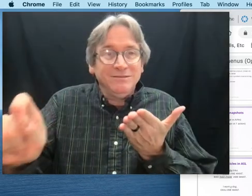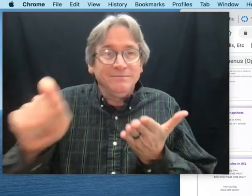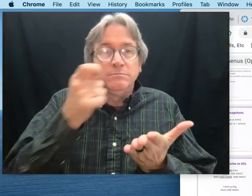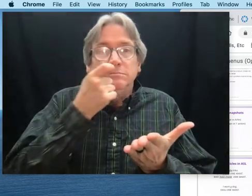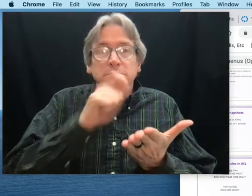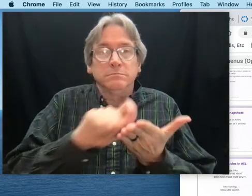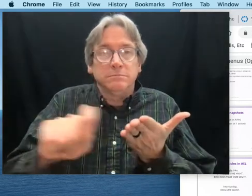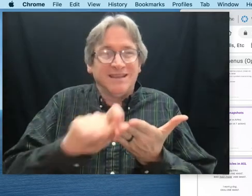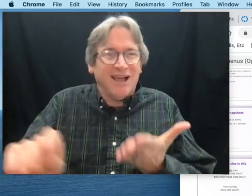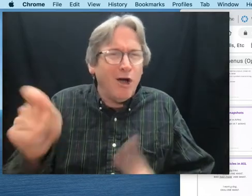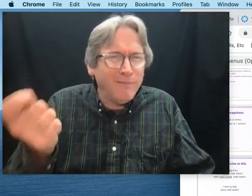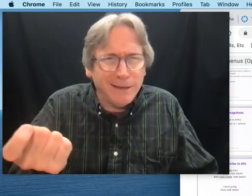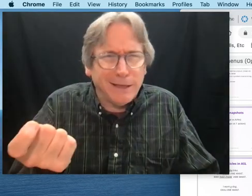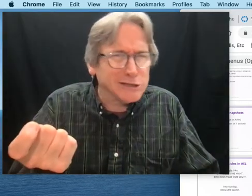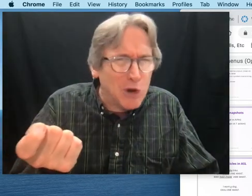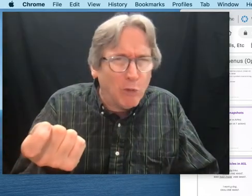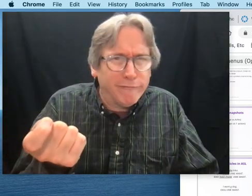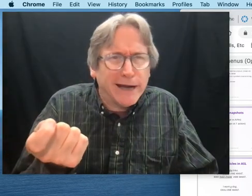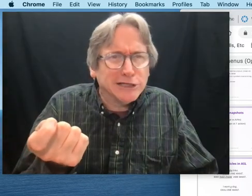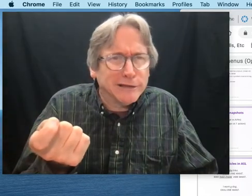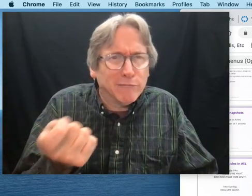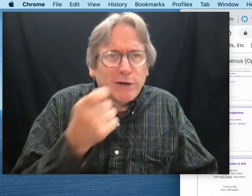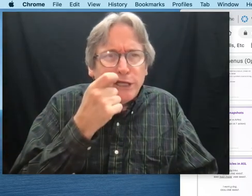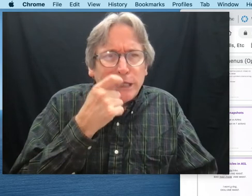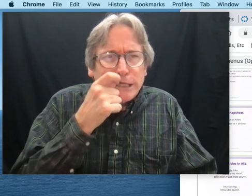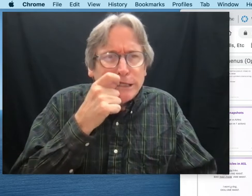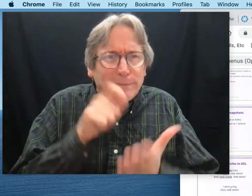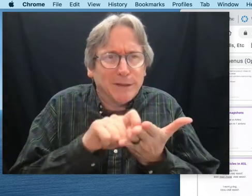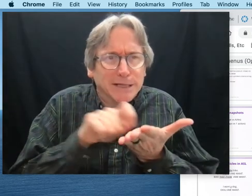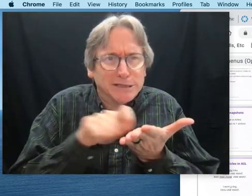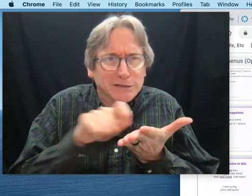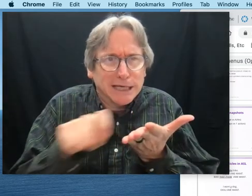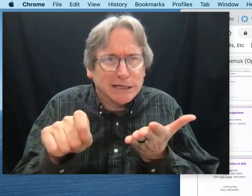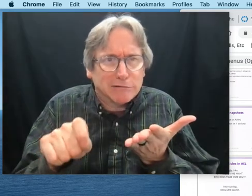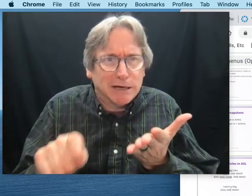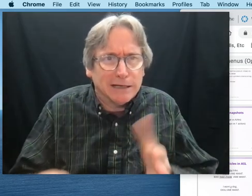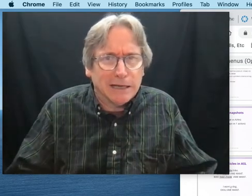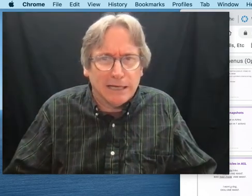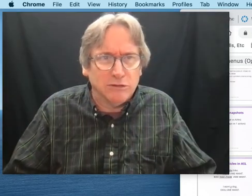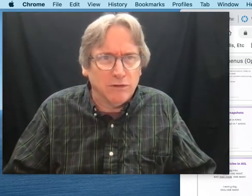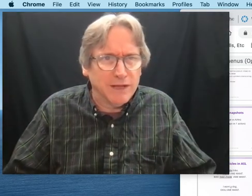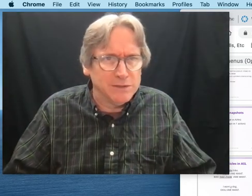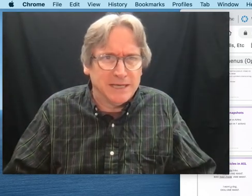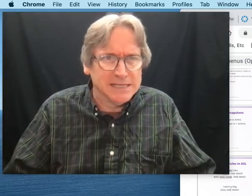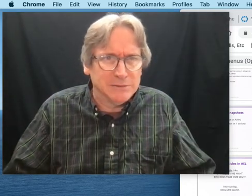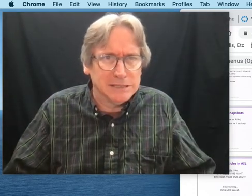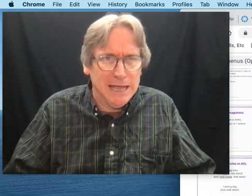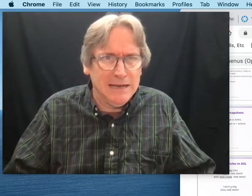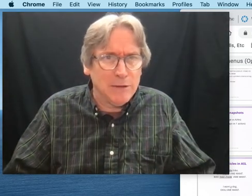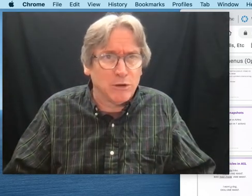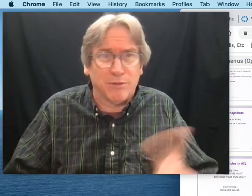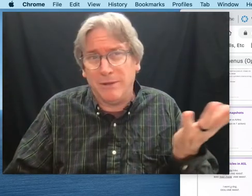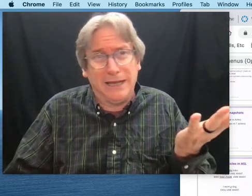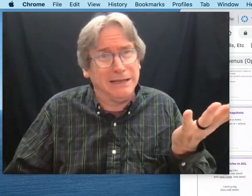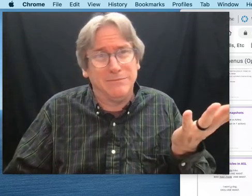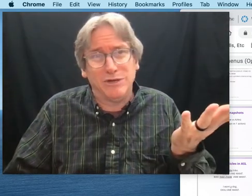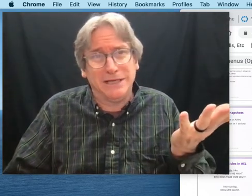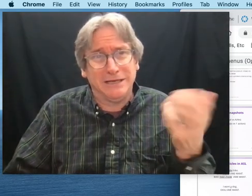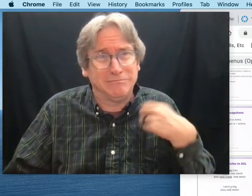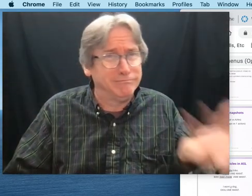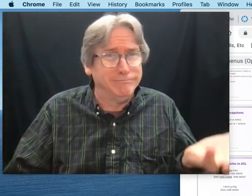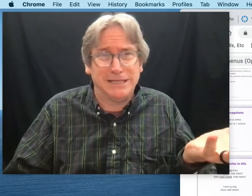Pencil. There's an old-fashioned thing where you'd lick the tip of the pencil to get it to write. And I don't know if that was because it was lead and we're probably getting